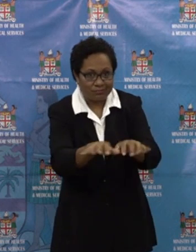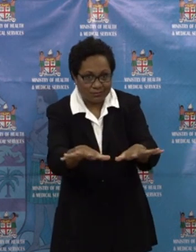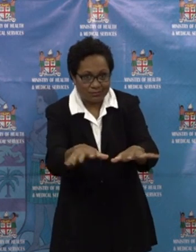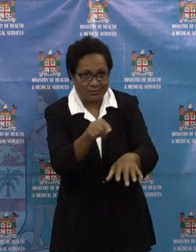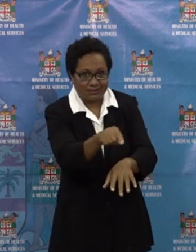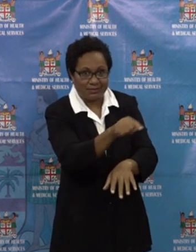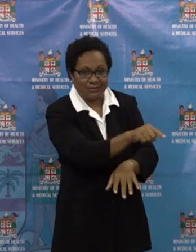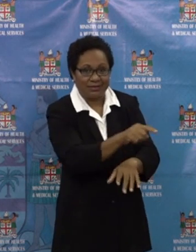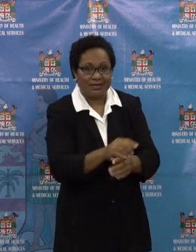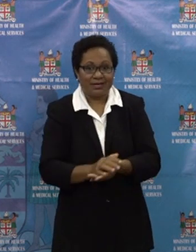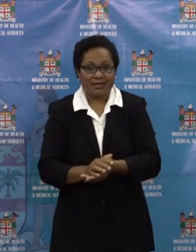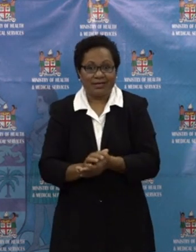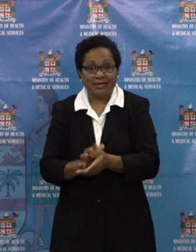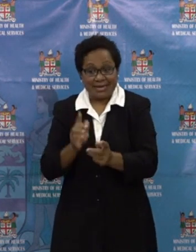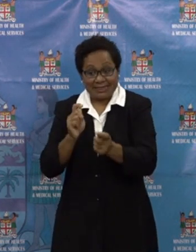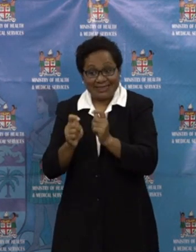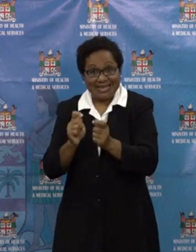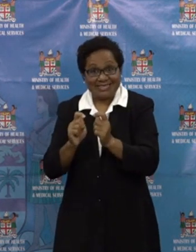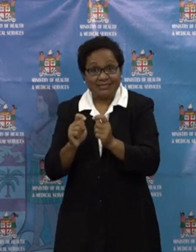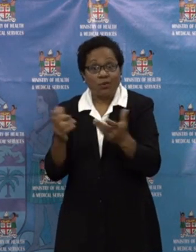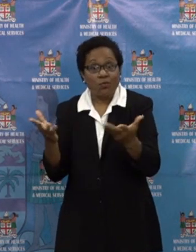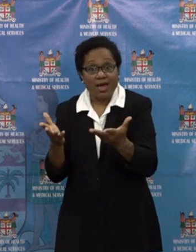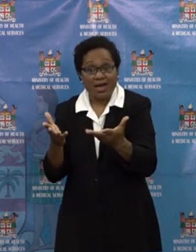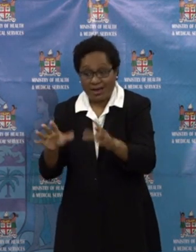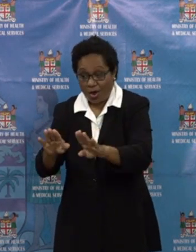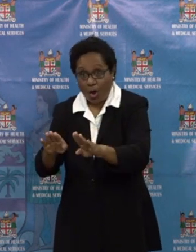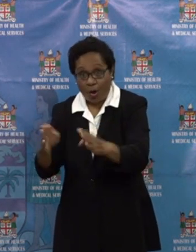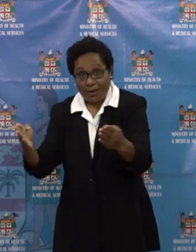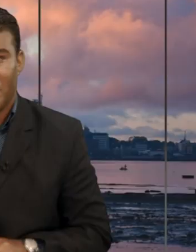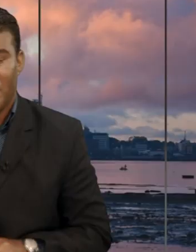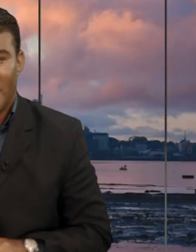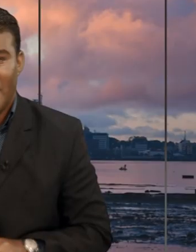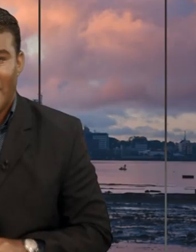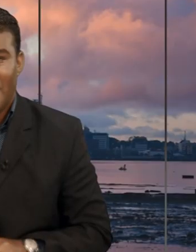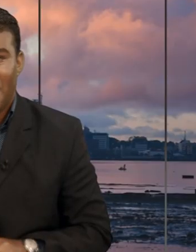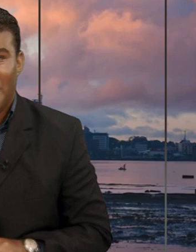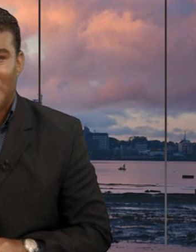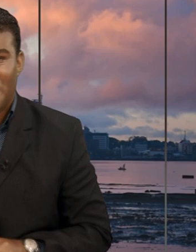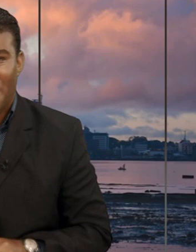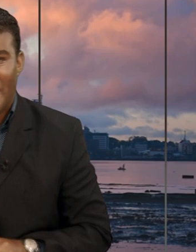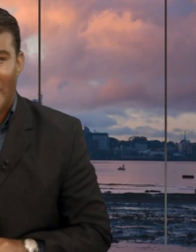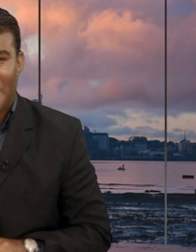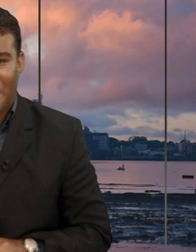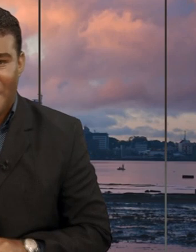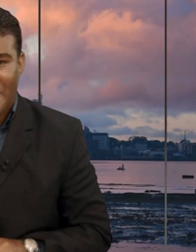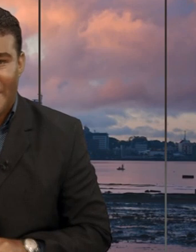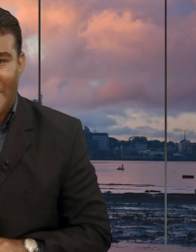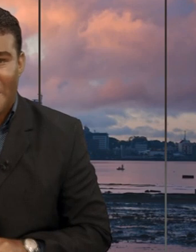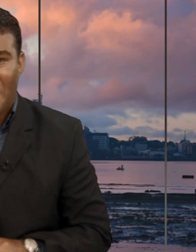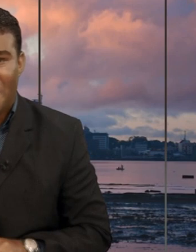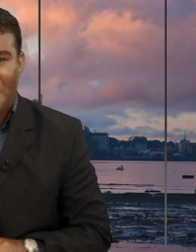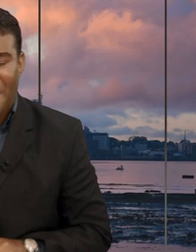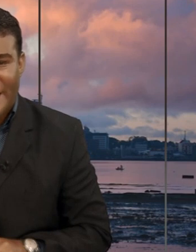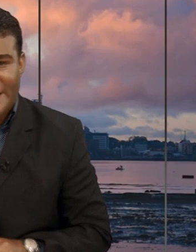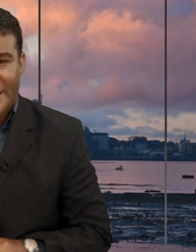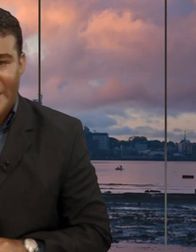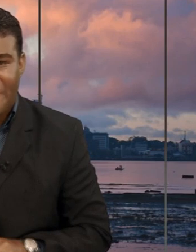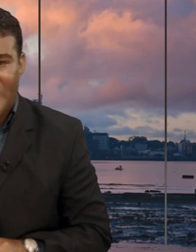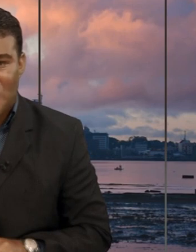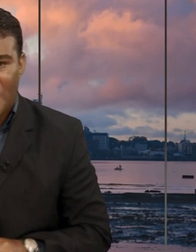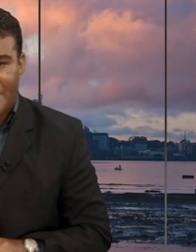tests that are coming from non-lockdown and non-screening areas remain negative. The Ministry of Health has revealed that a number of